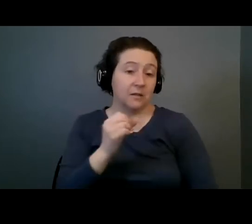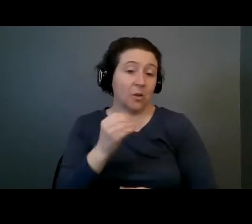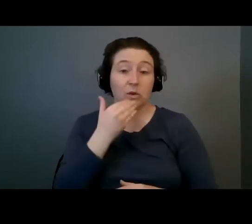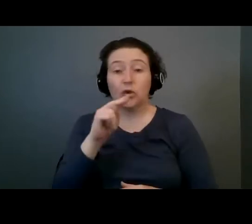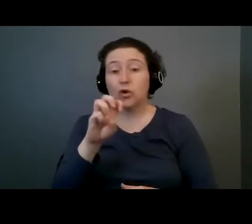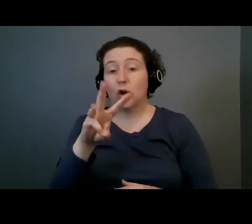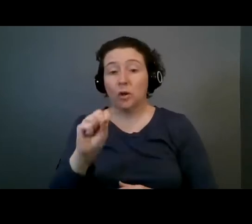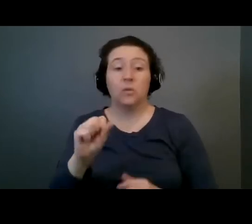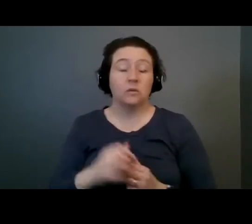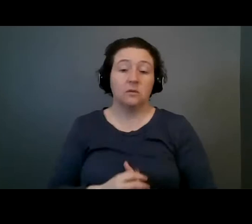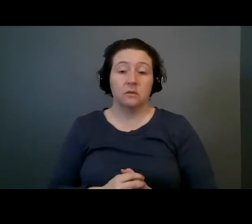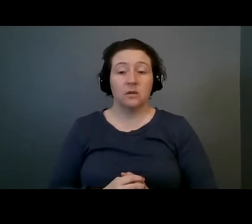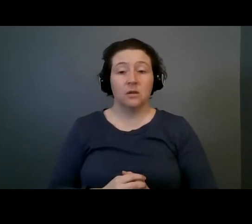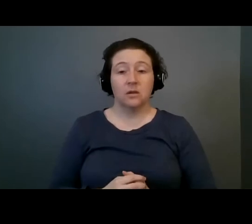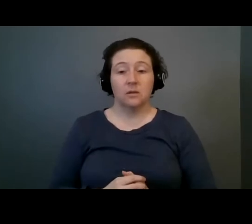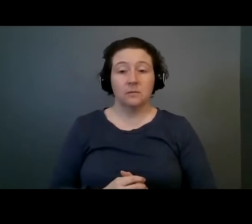news.